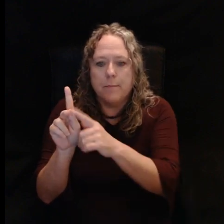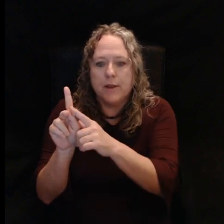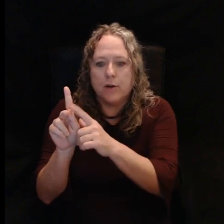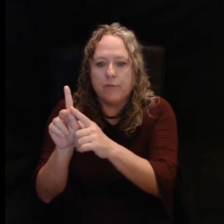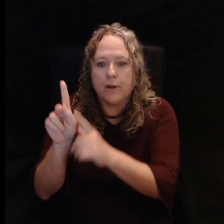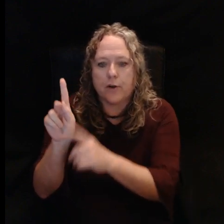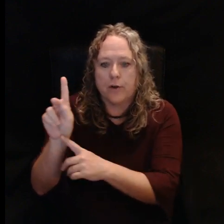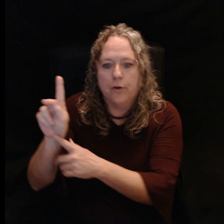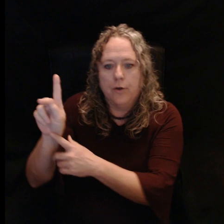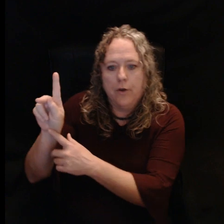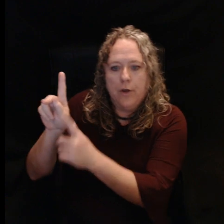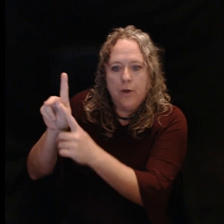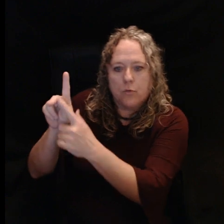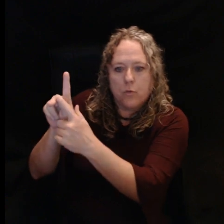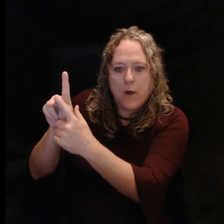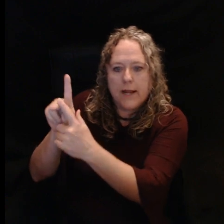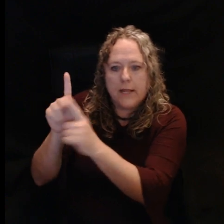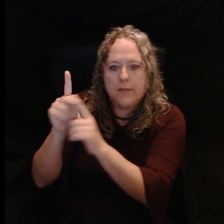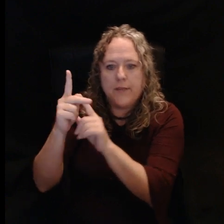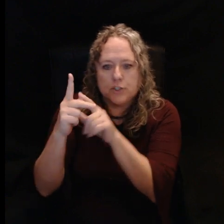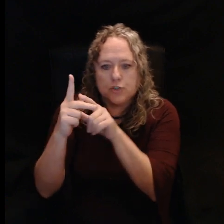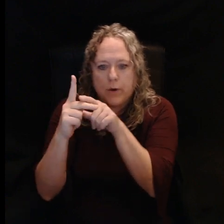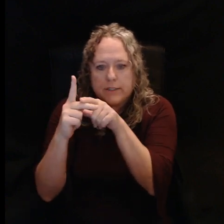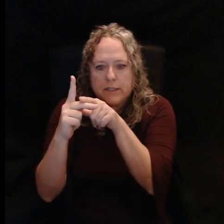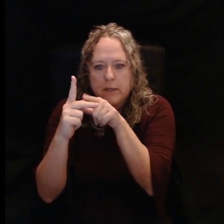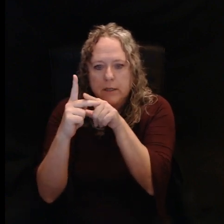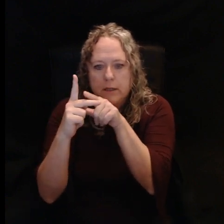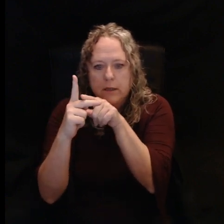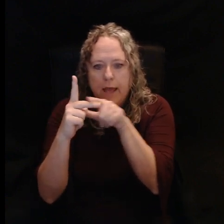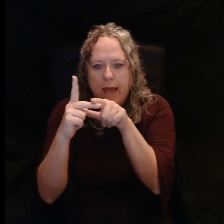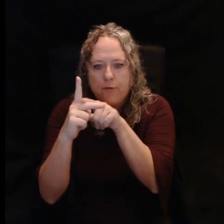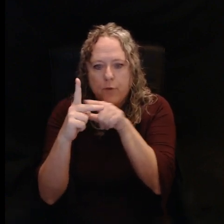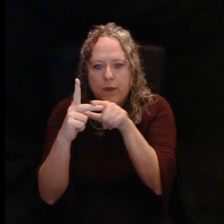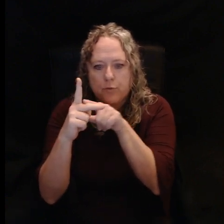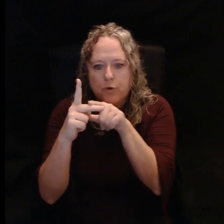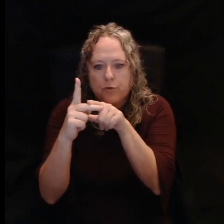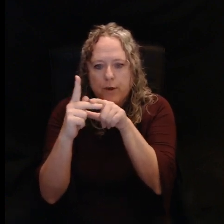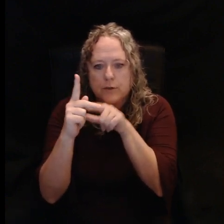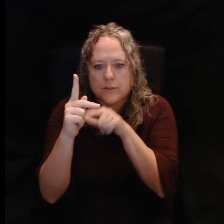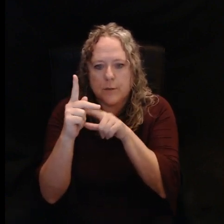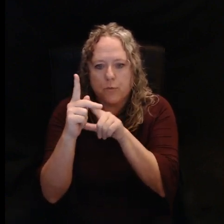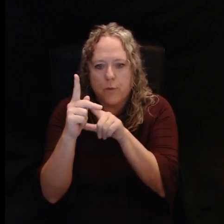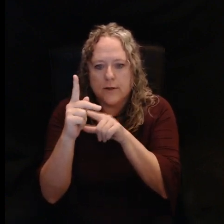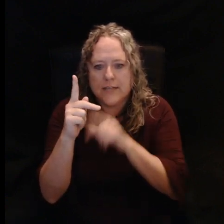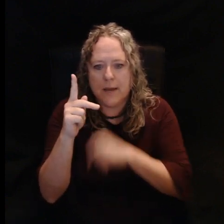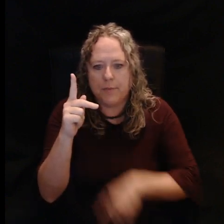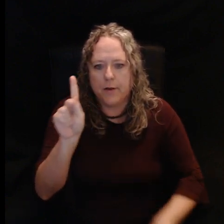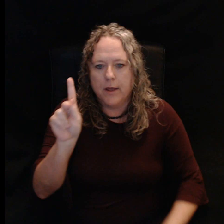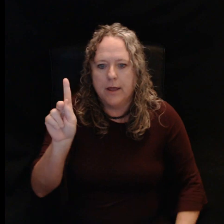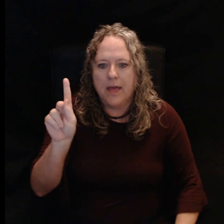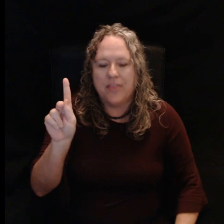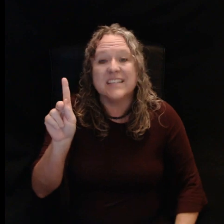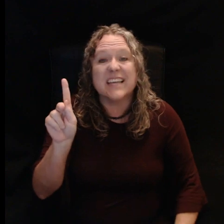middle finger right in that joint halfway through your finger. It's going to be right on top of there. That is a